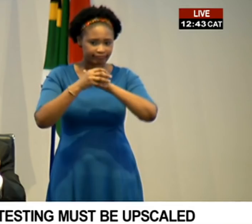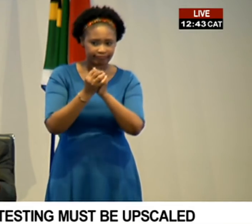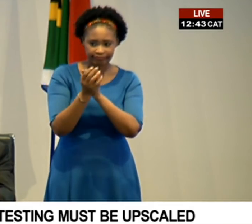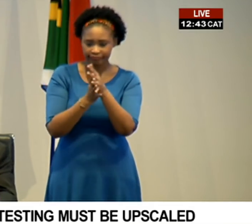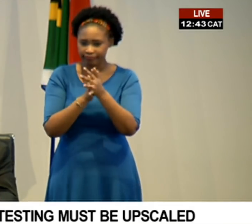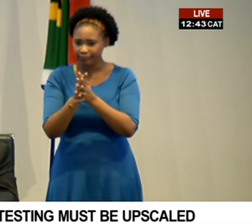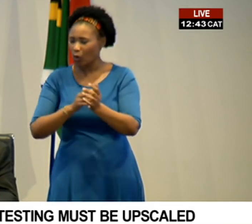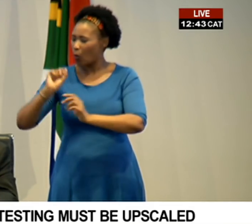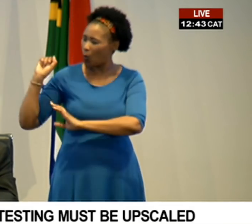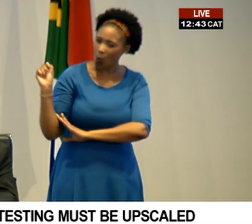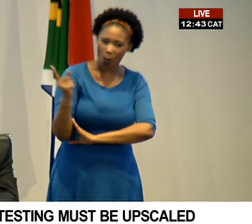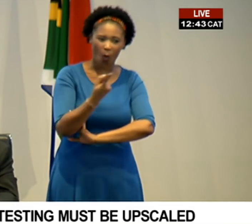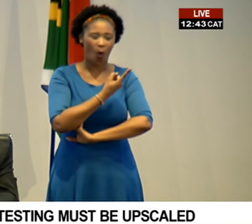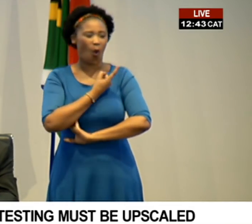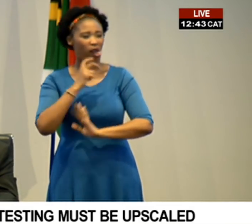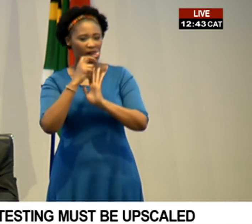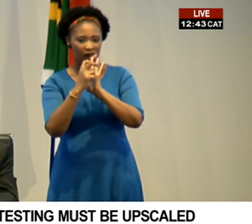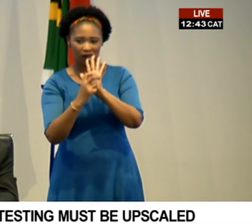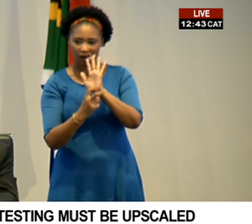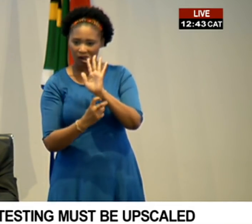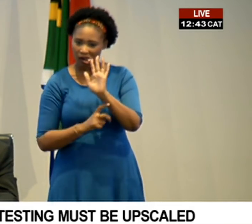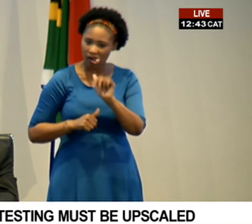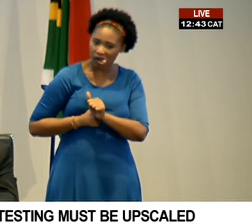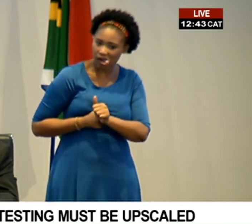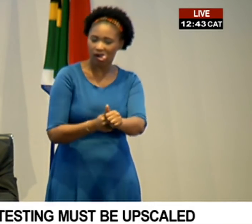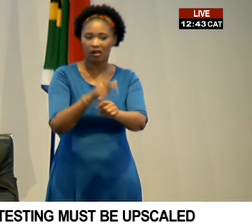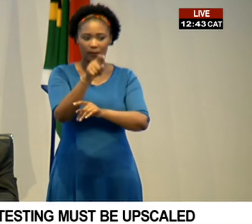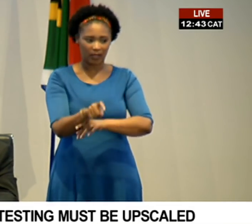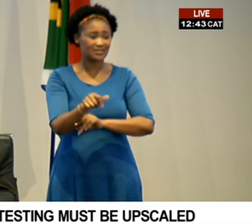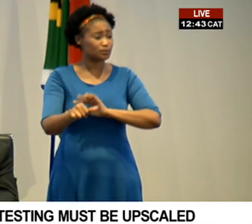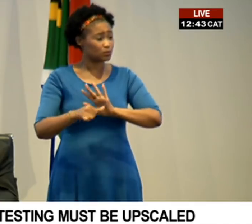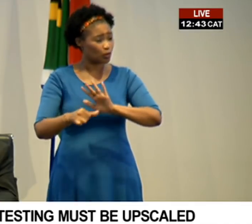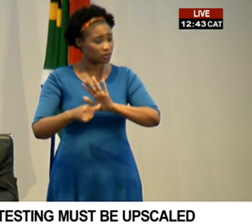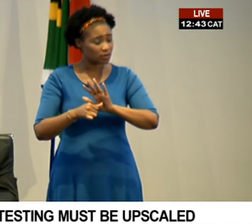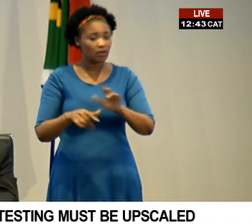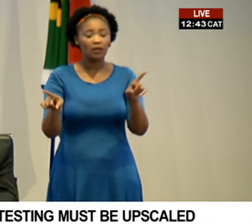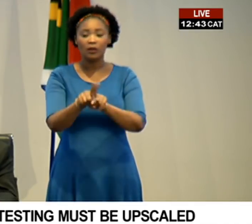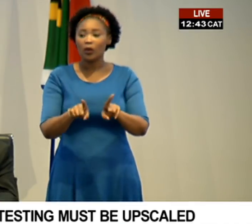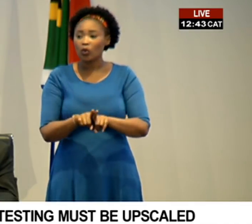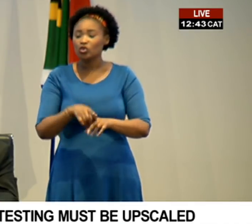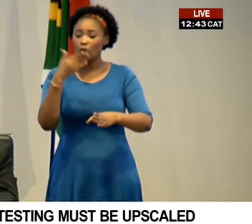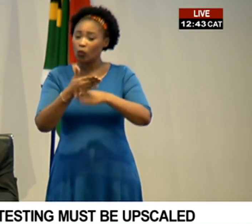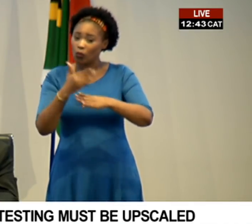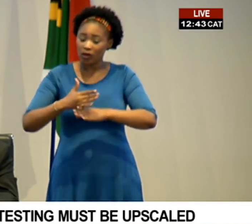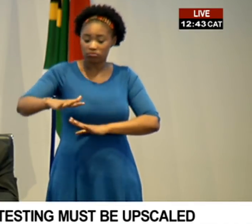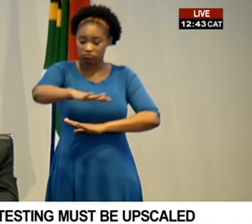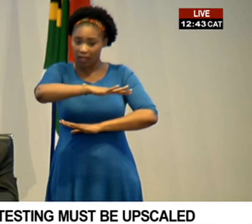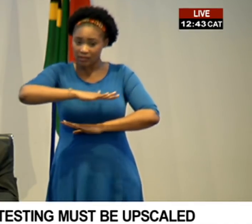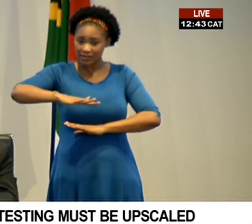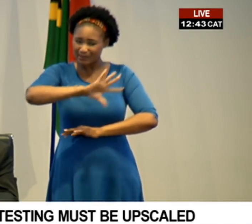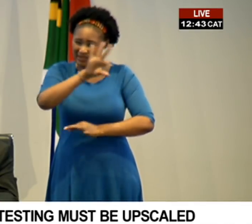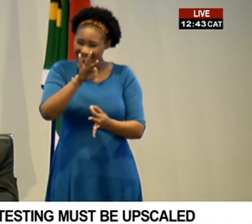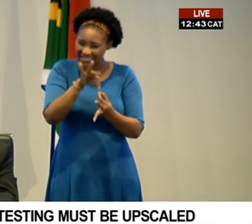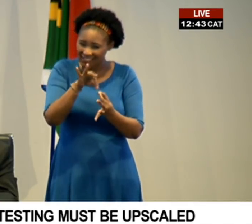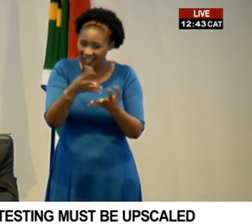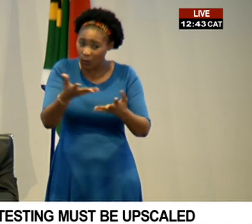all the protocols that need to be put in place. The same thing should obtain in workplaces,